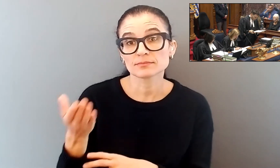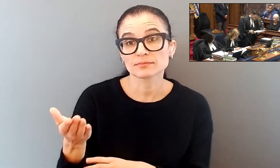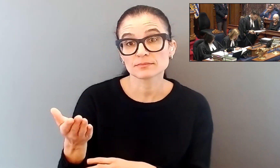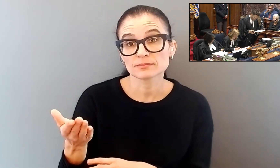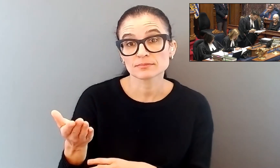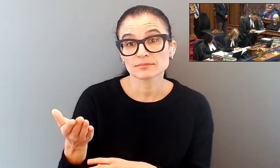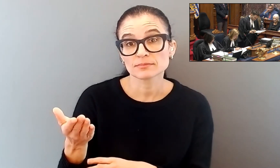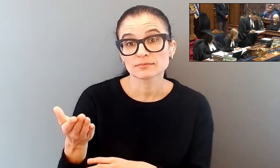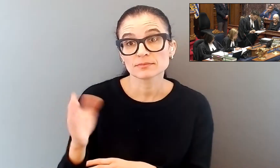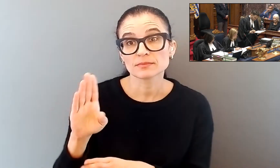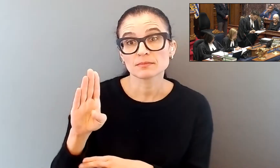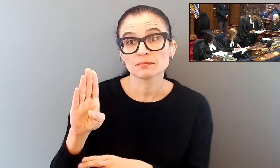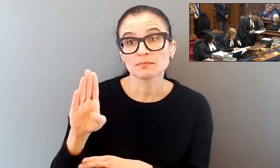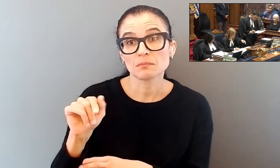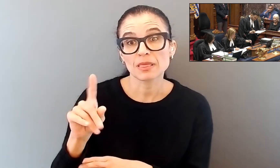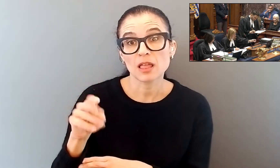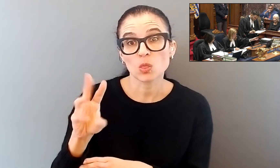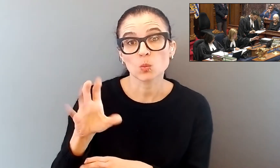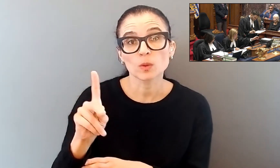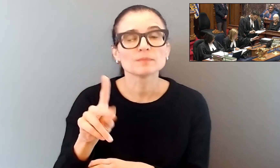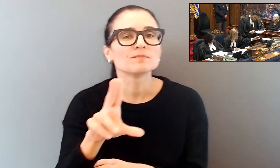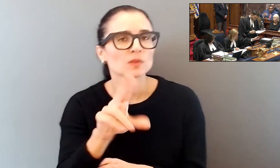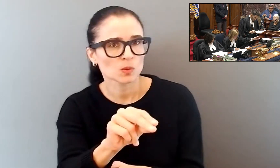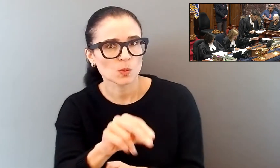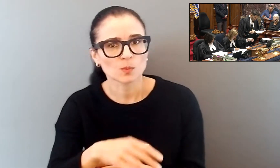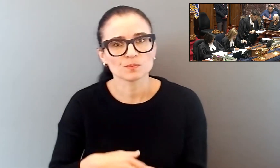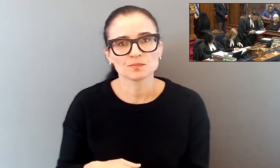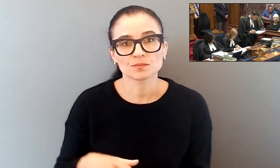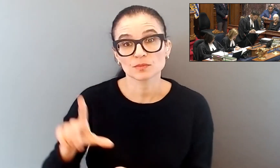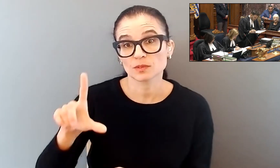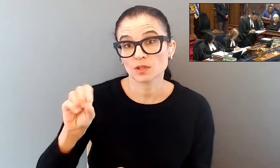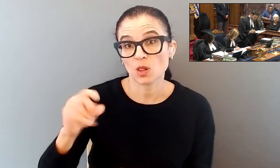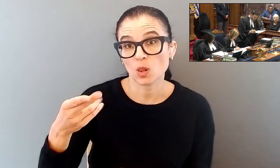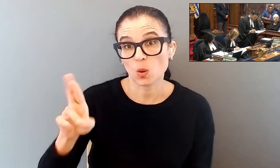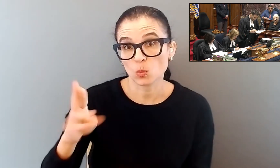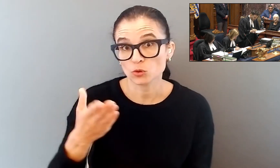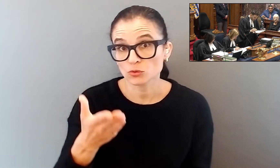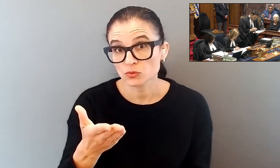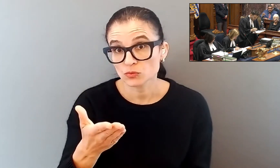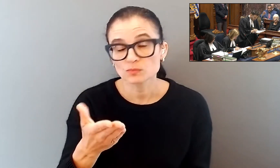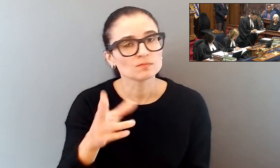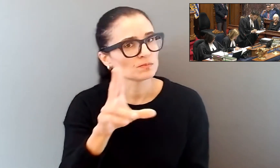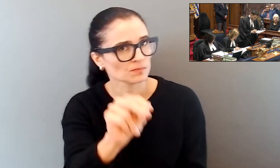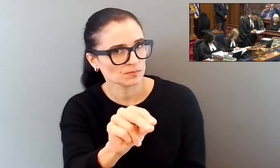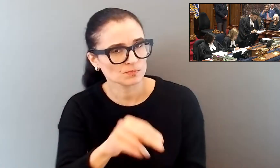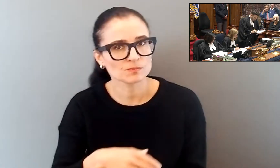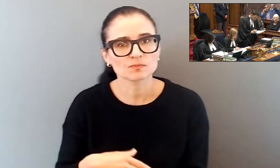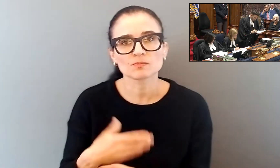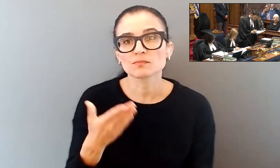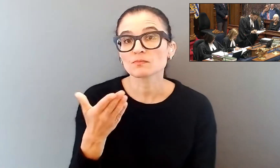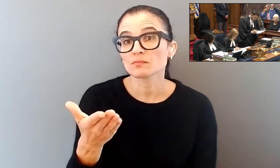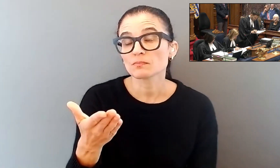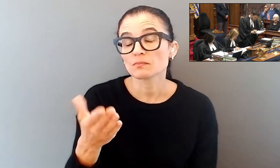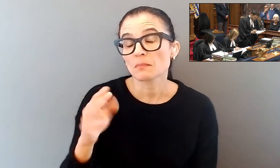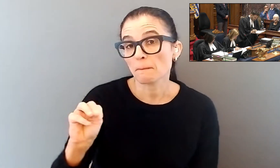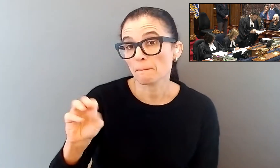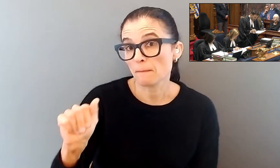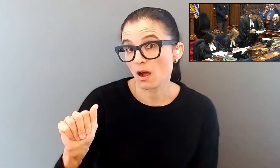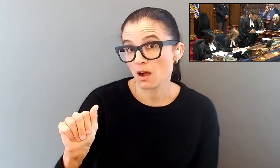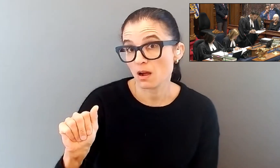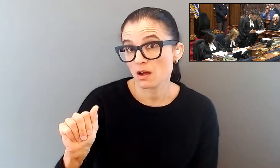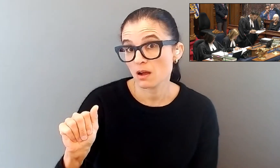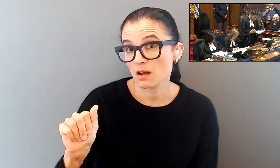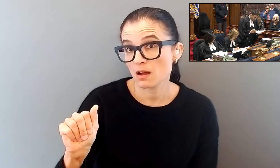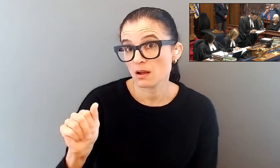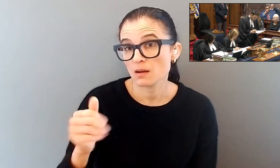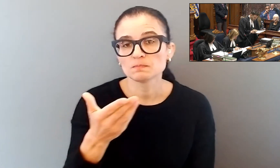Minister Lohr. I vote nay. Minister Ma. I vote nay.